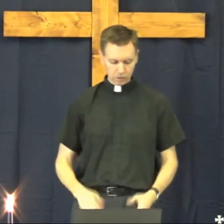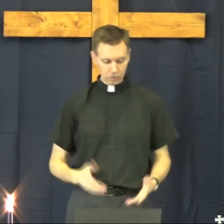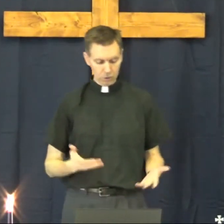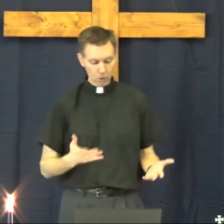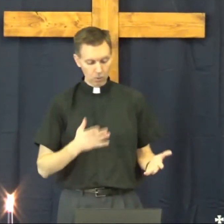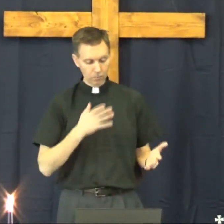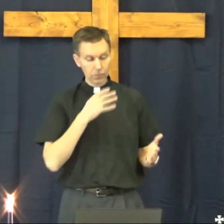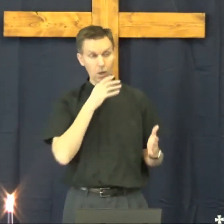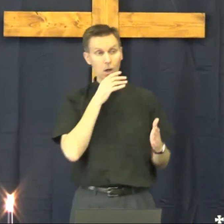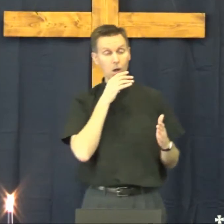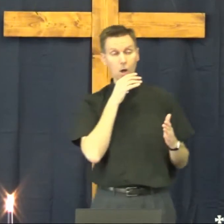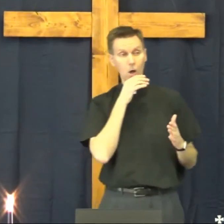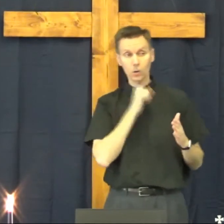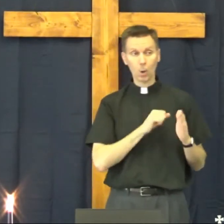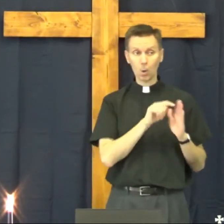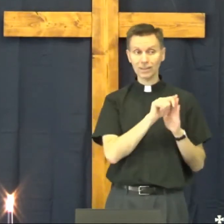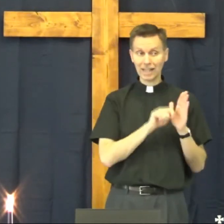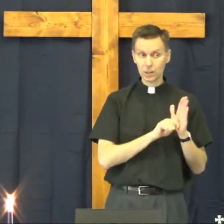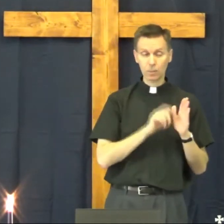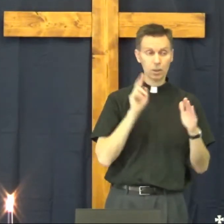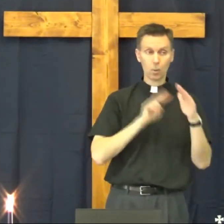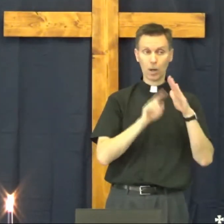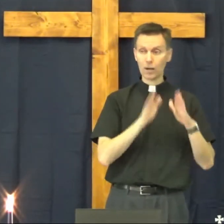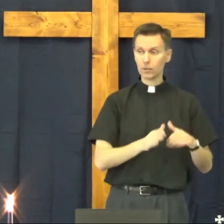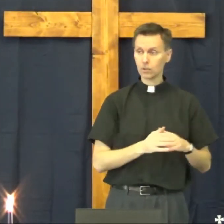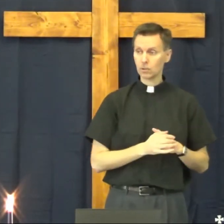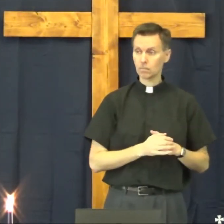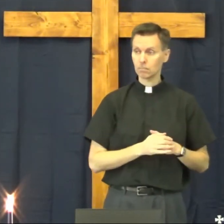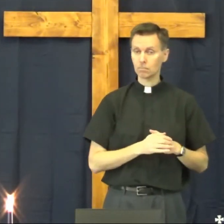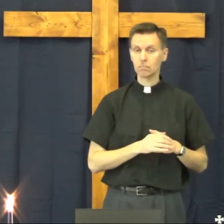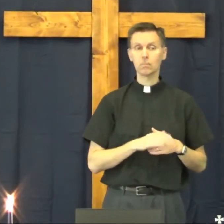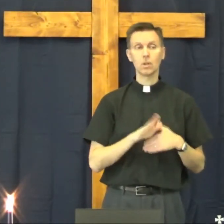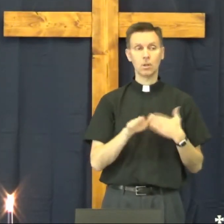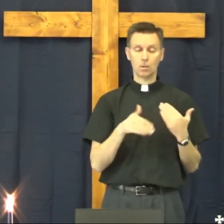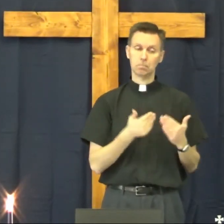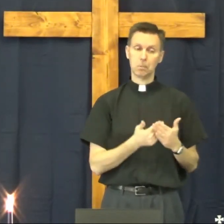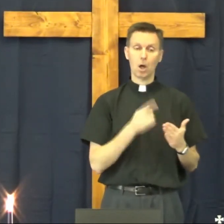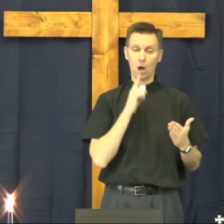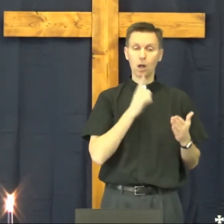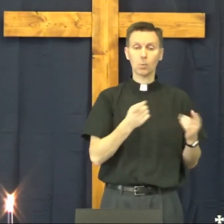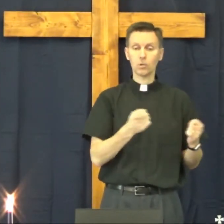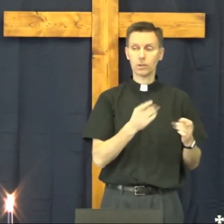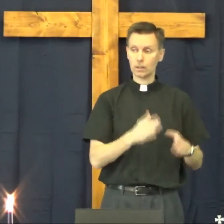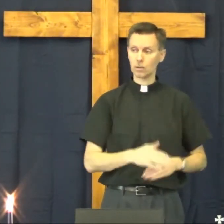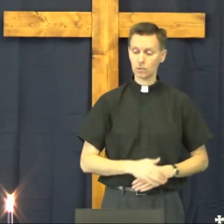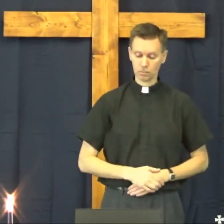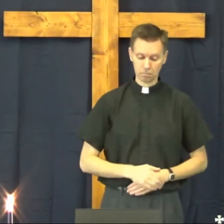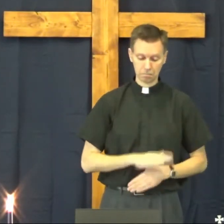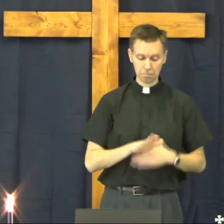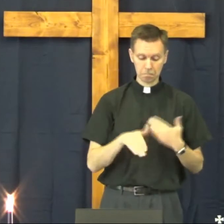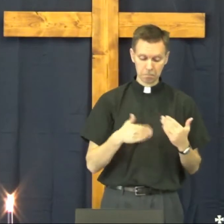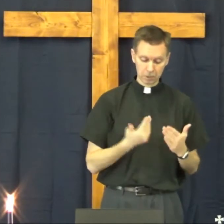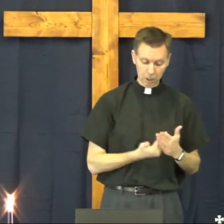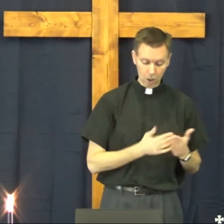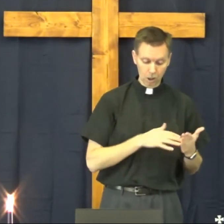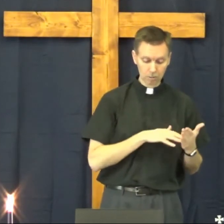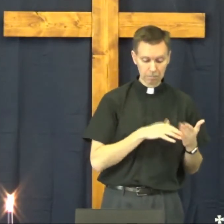So the Old Testament prophets all were sinners. They all